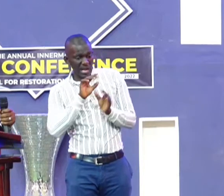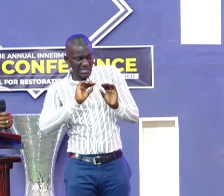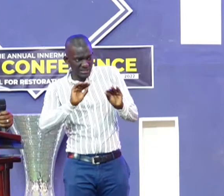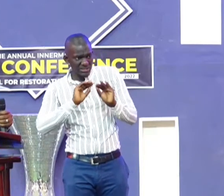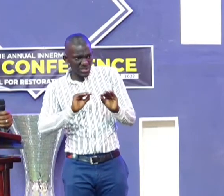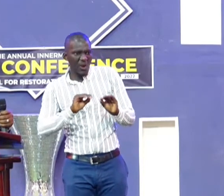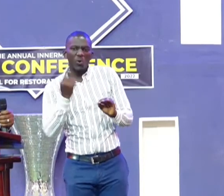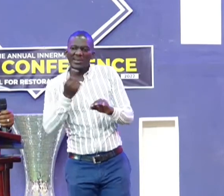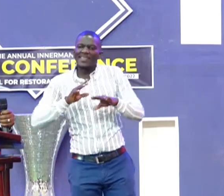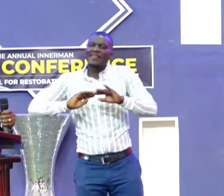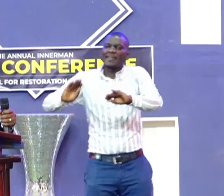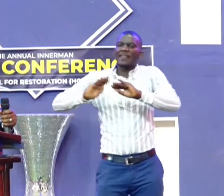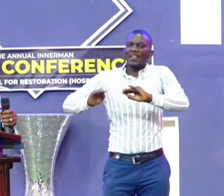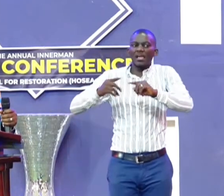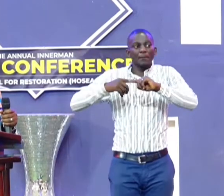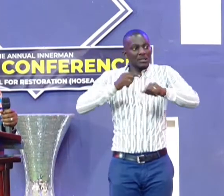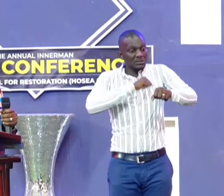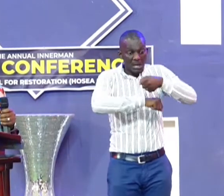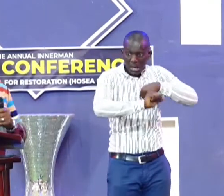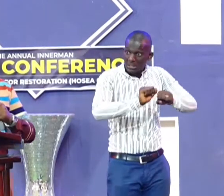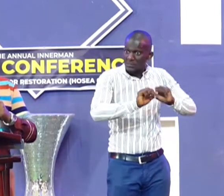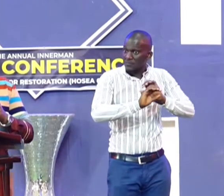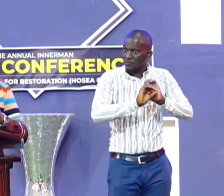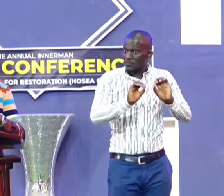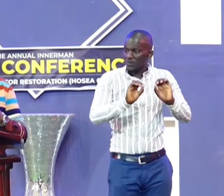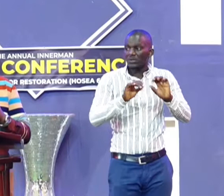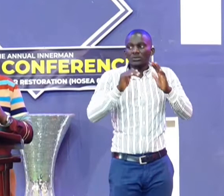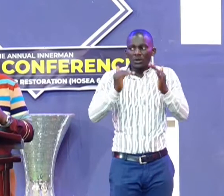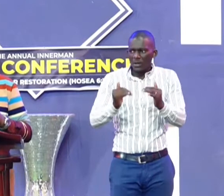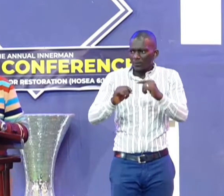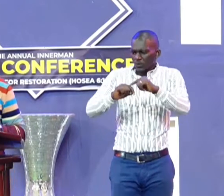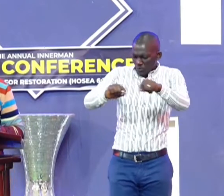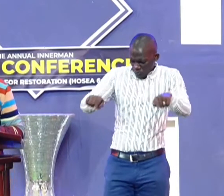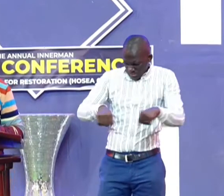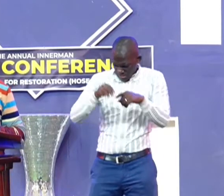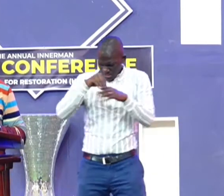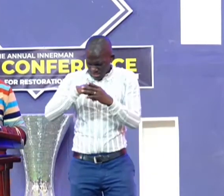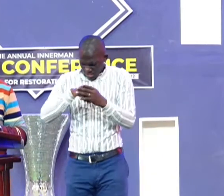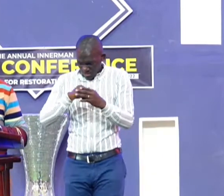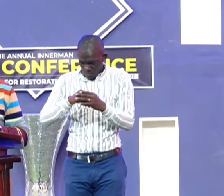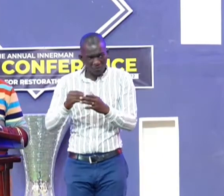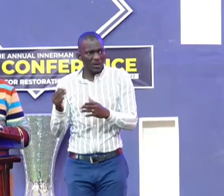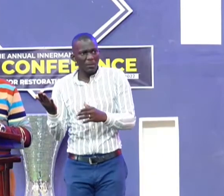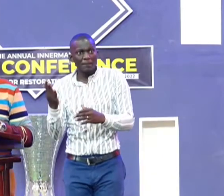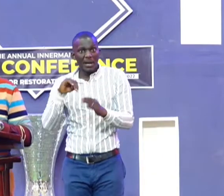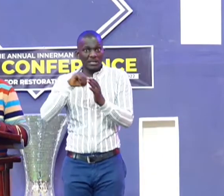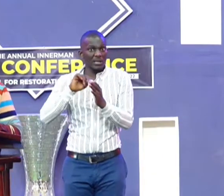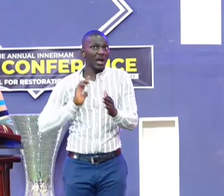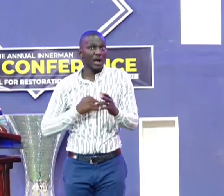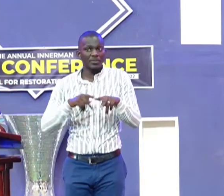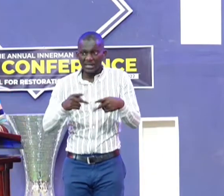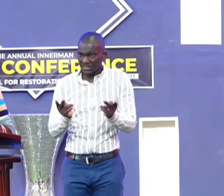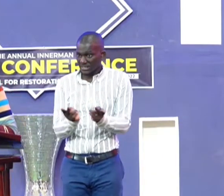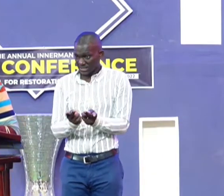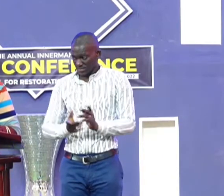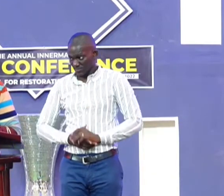byatasobola kukola. Is one who teaches what they cannot do. Naye nga tuli mu kiseera eky'okukomawo mu bifo byaffe. But as we are in a time of being